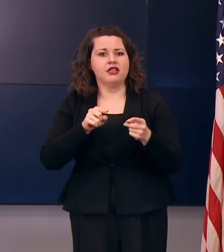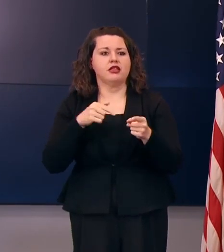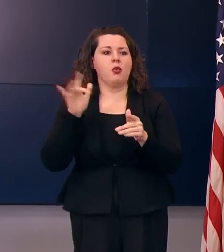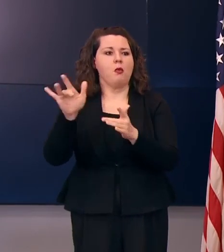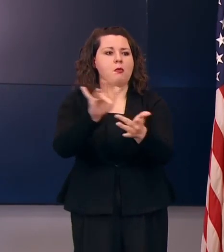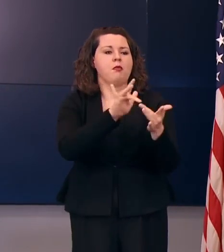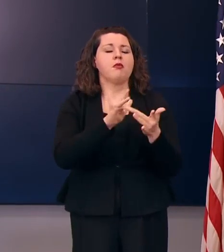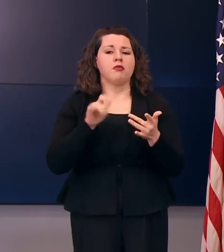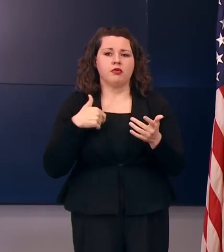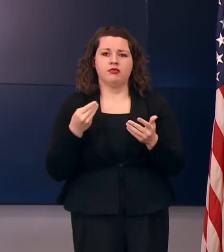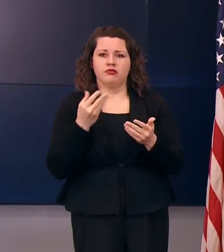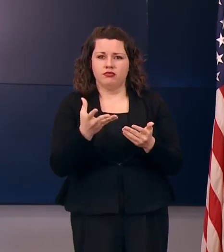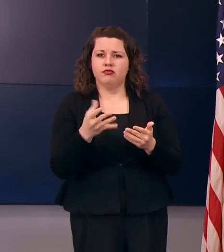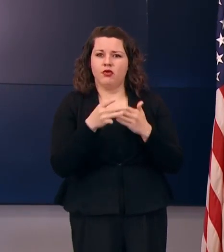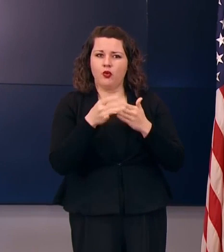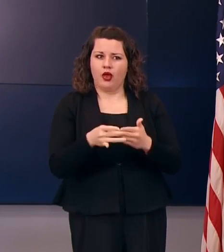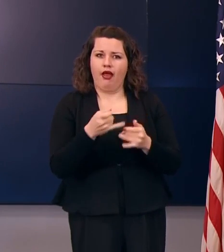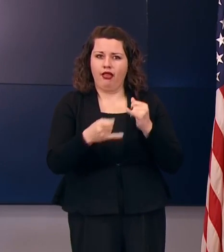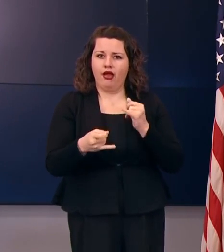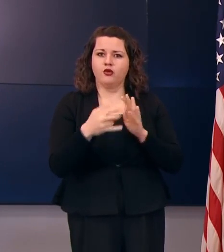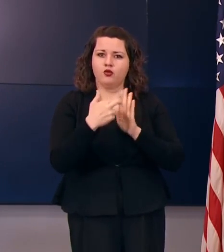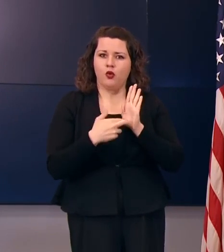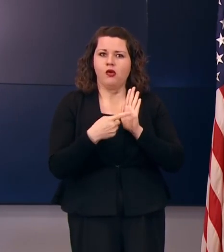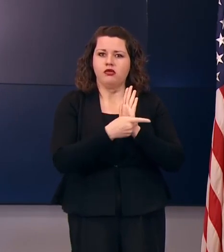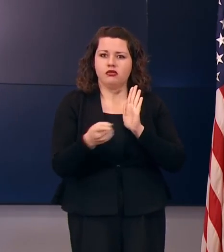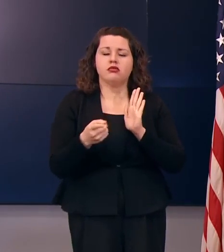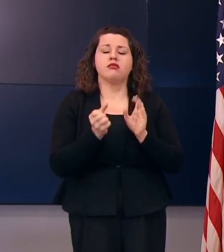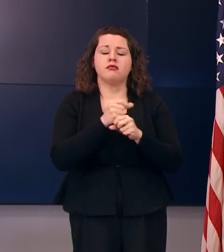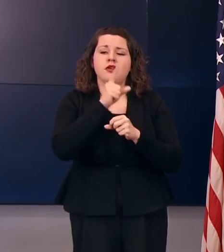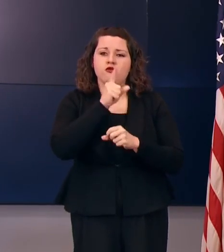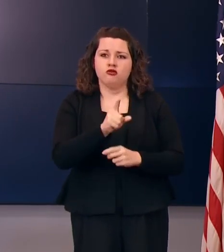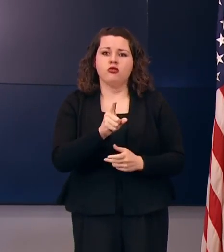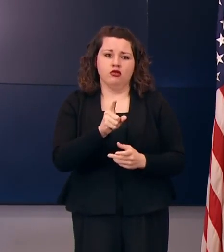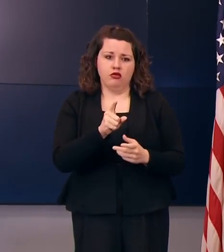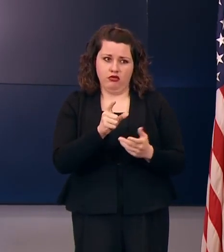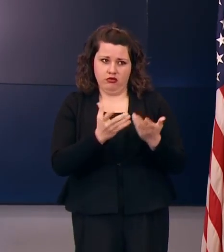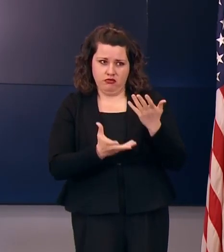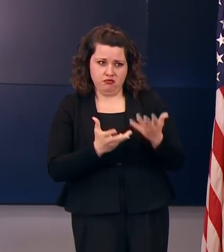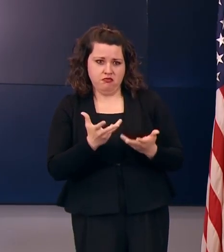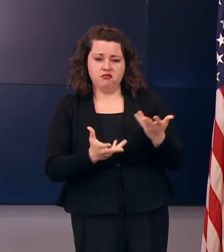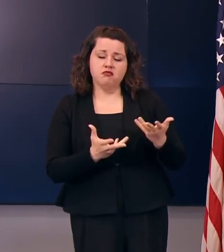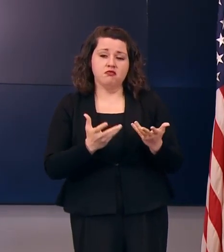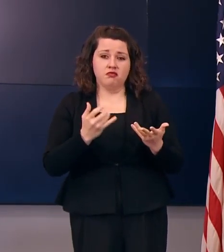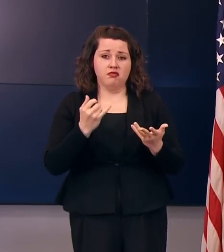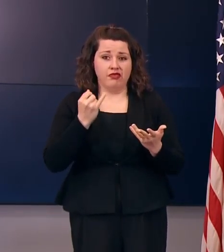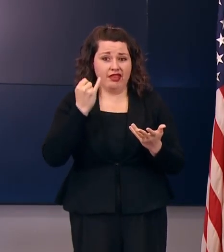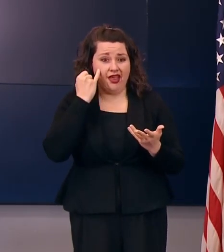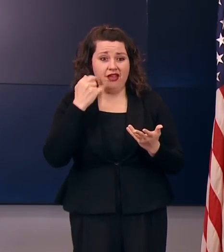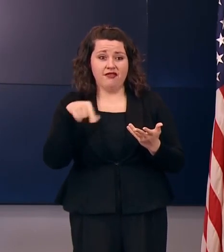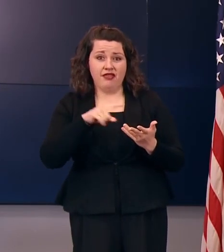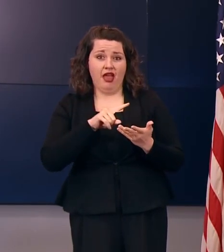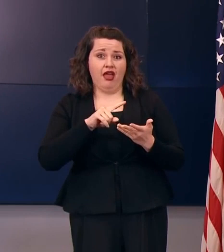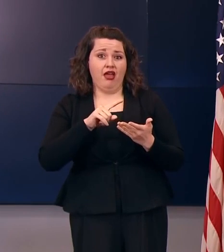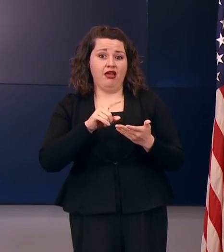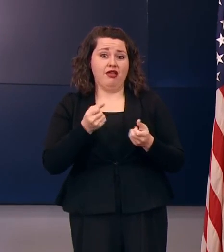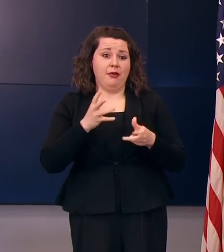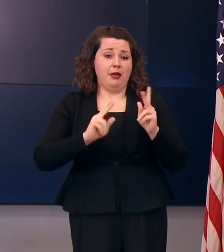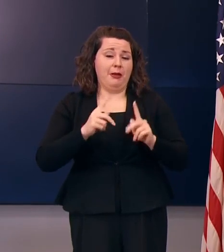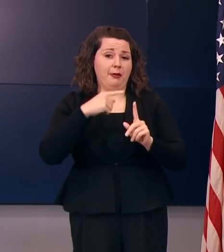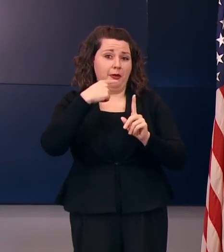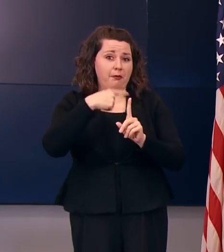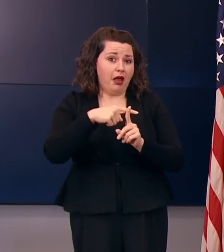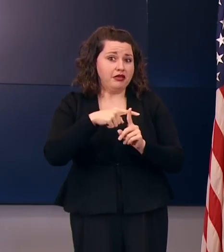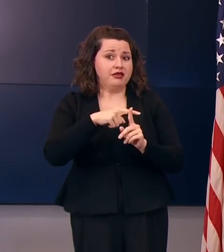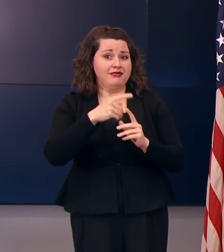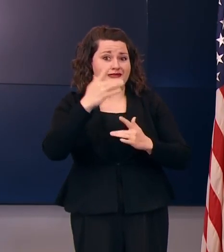Health provided to businesses to make sure that we can see if they have any spike in the number of illness at the